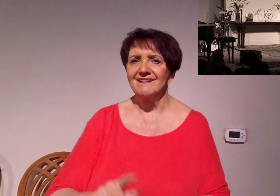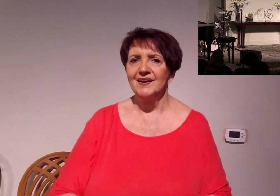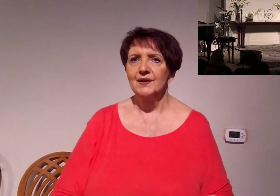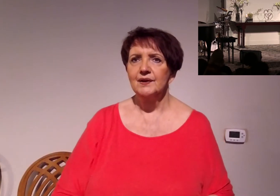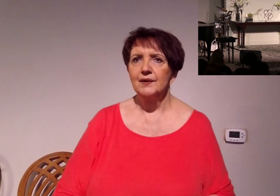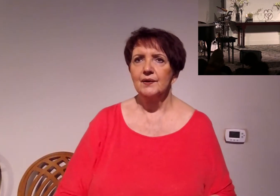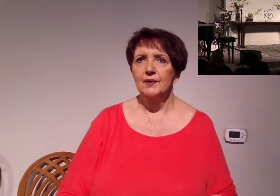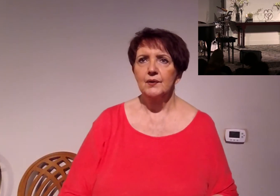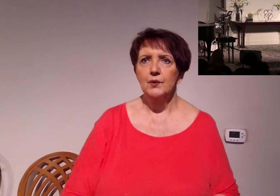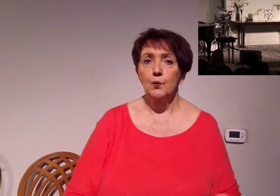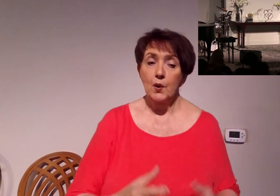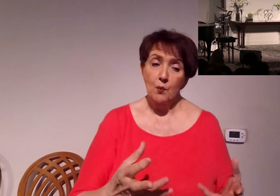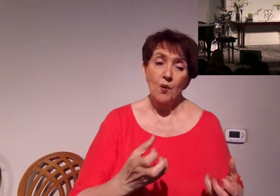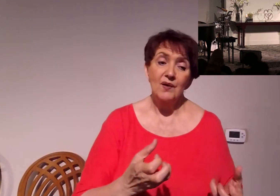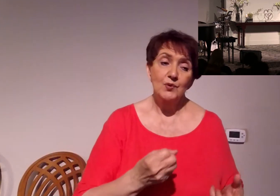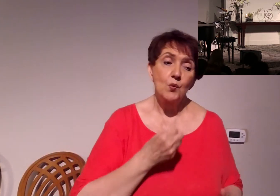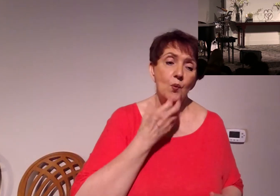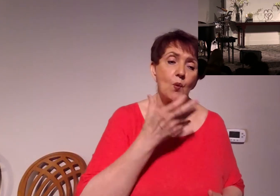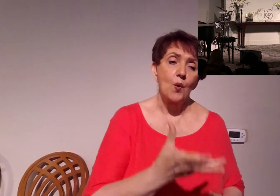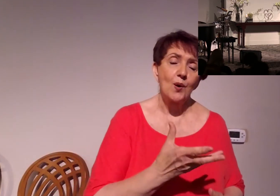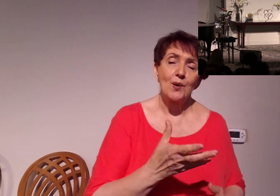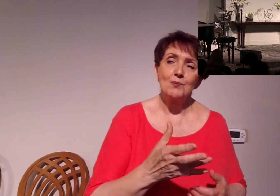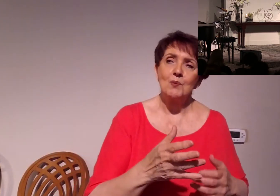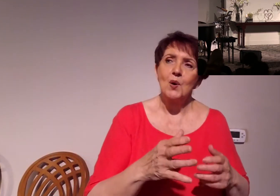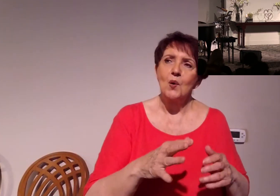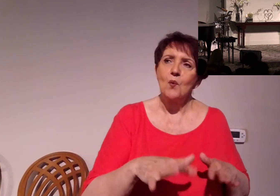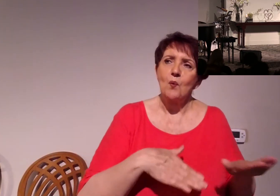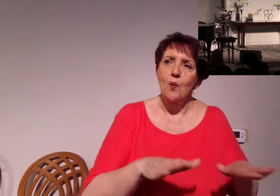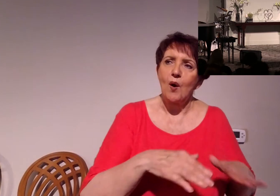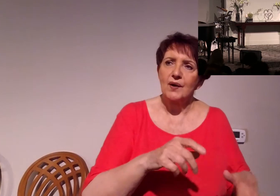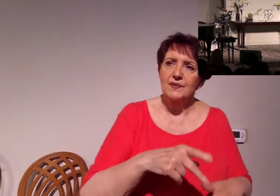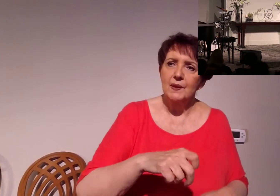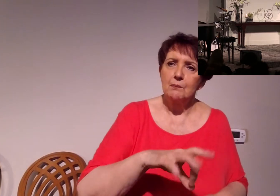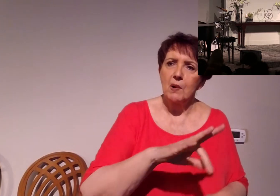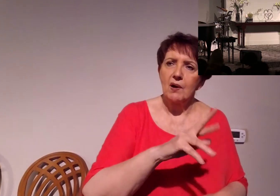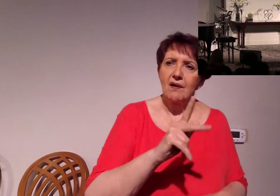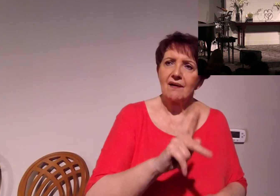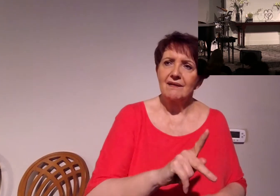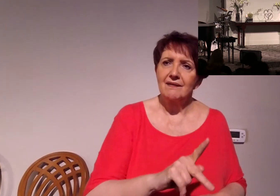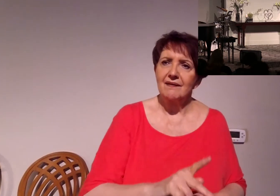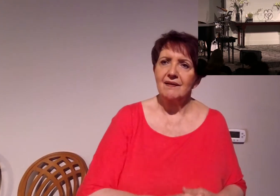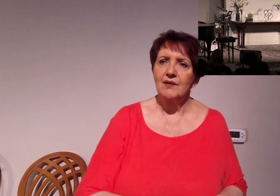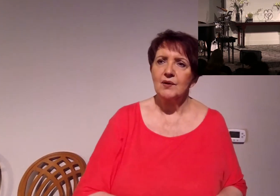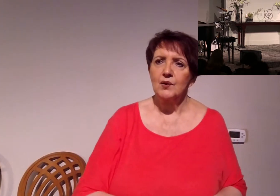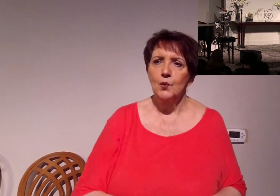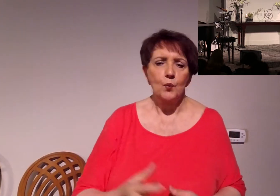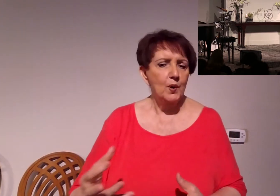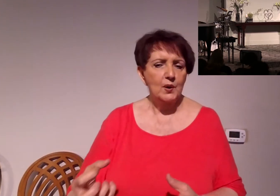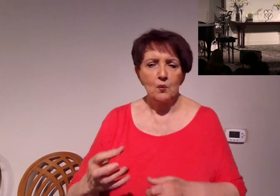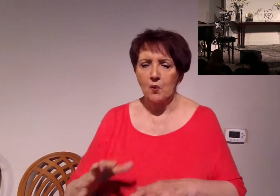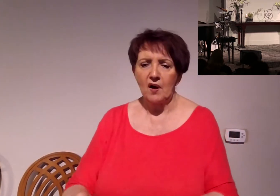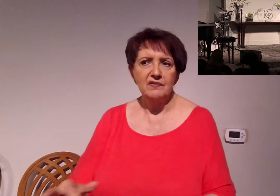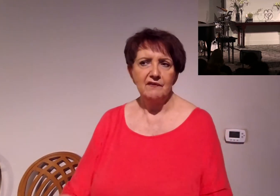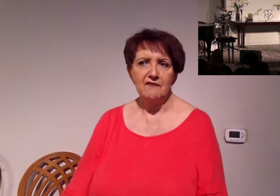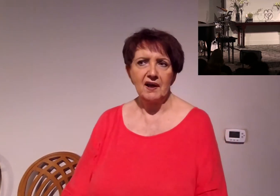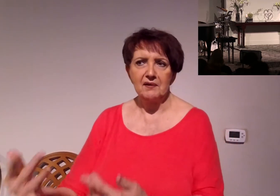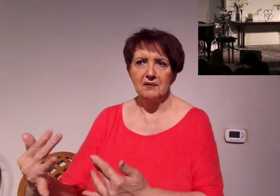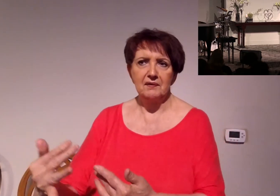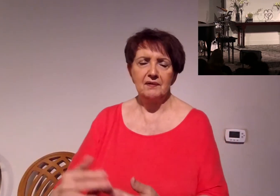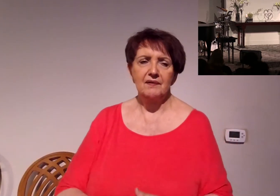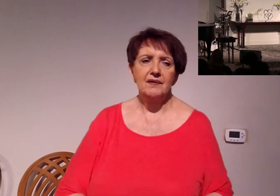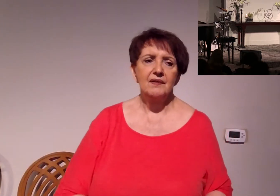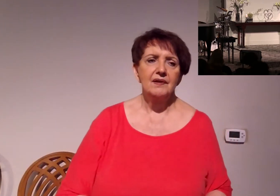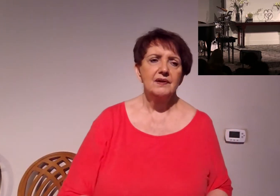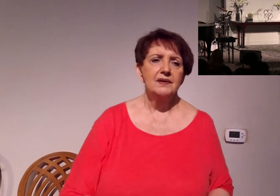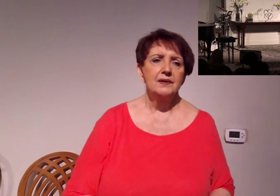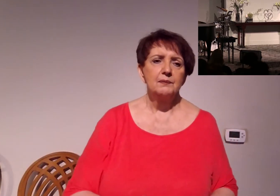We want the warm, gentle walk in the park. We don't want the crucible of fire. And yet it is in that burns